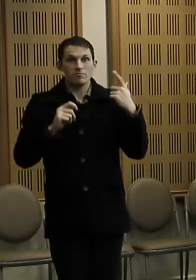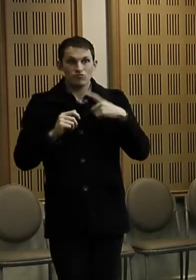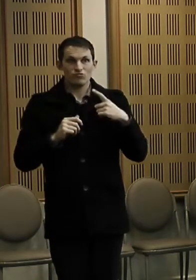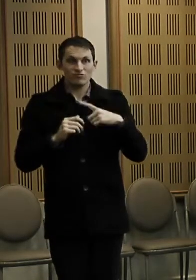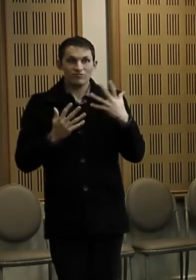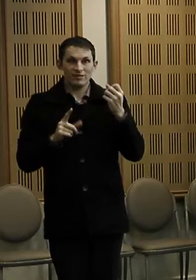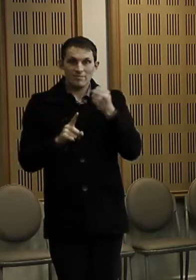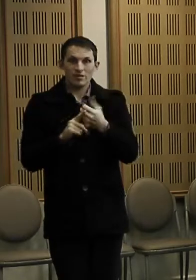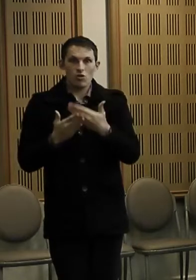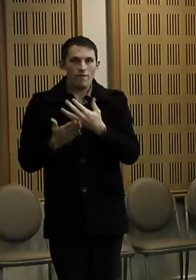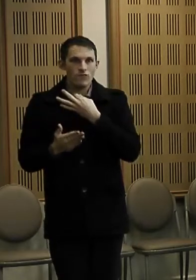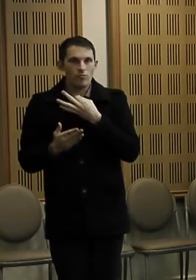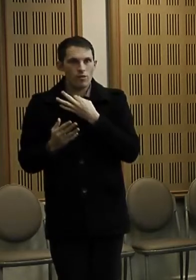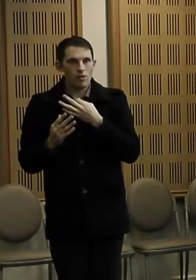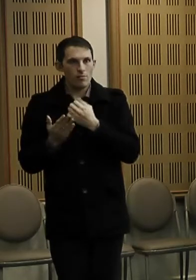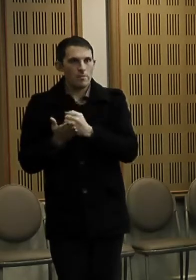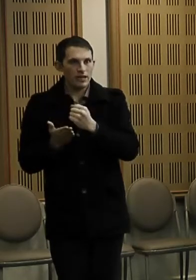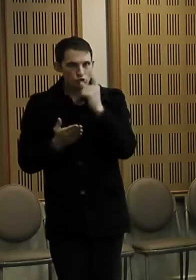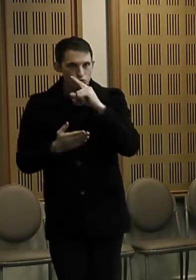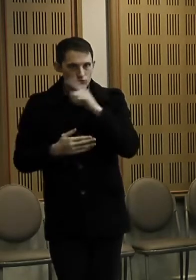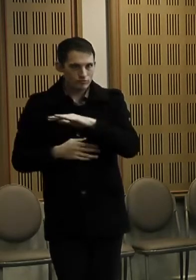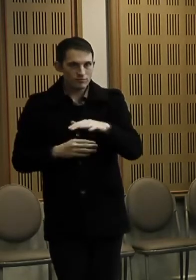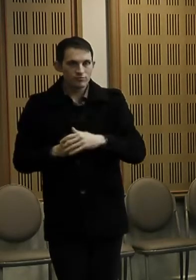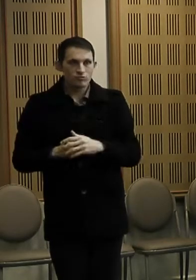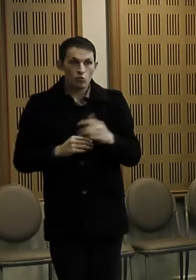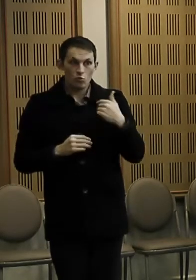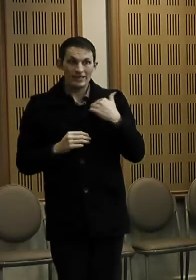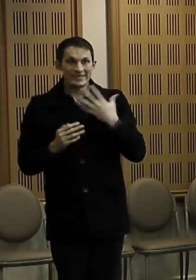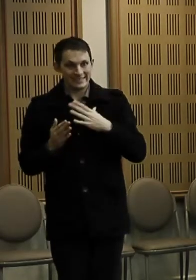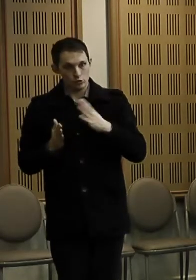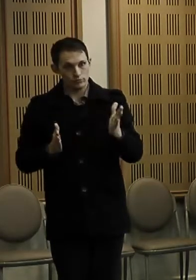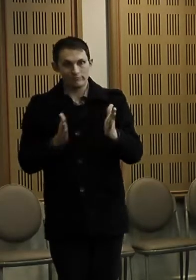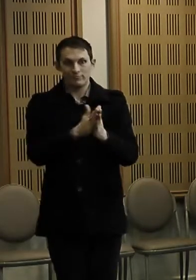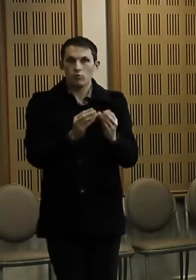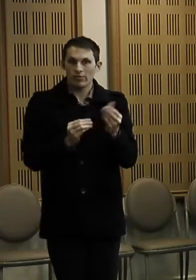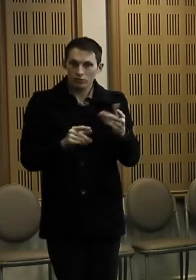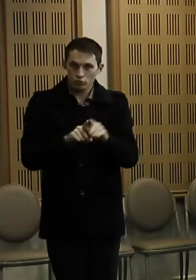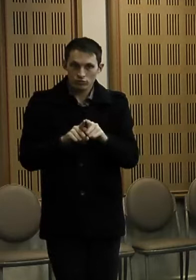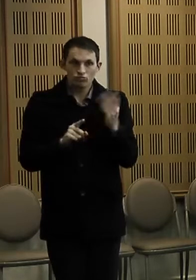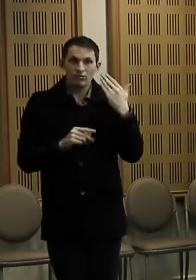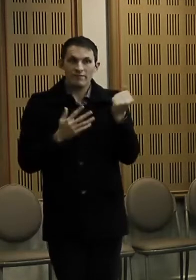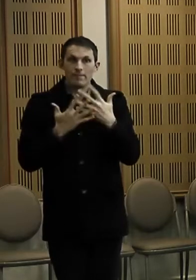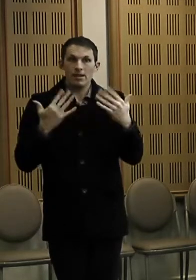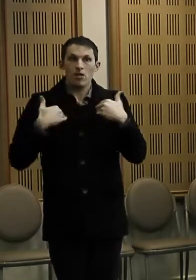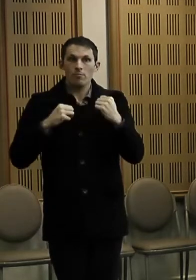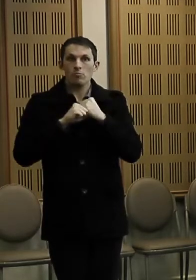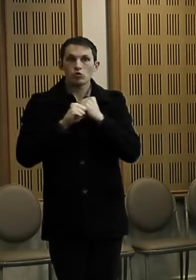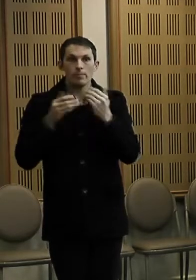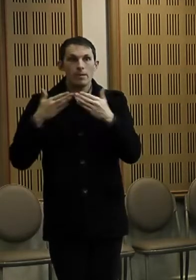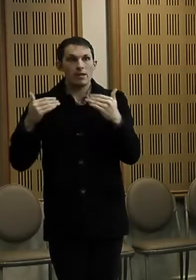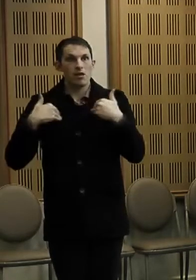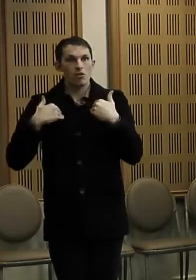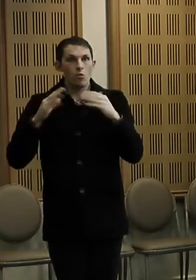on vulnerable populations, and we need to get there too. There was a big health promotion, public health